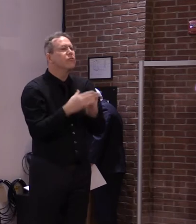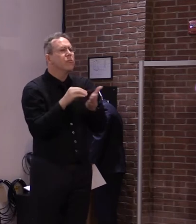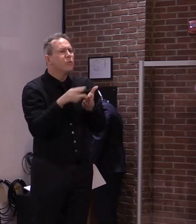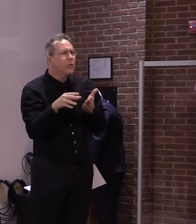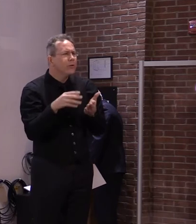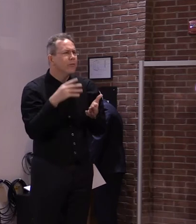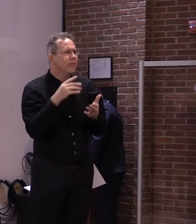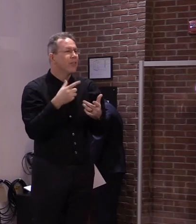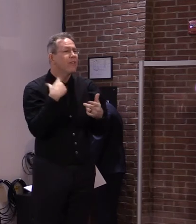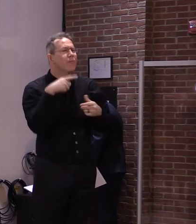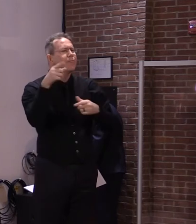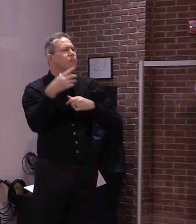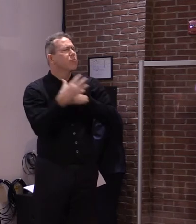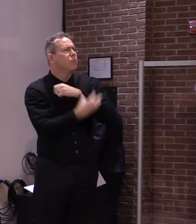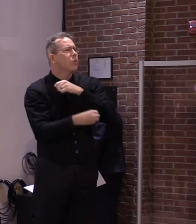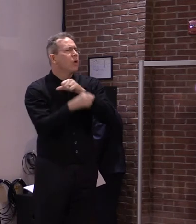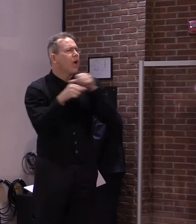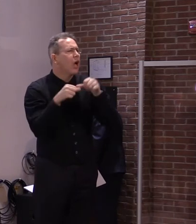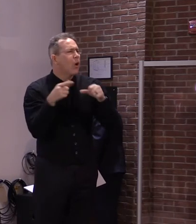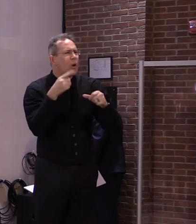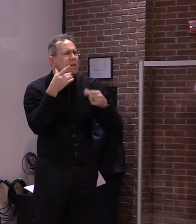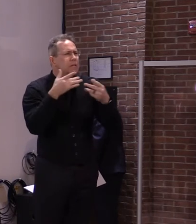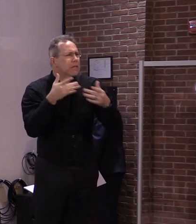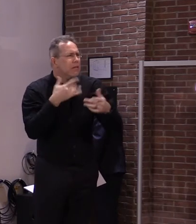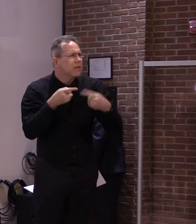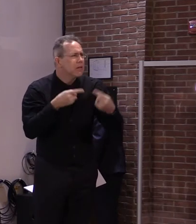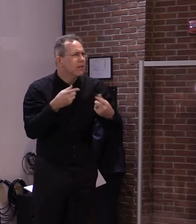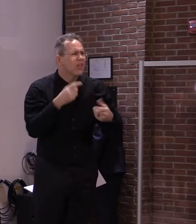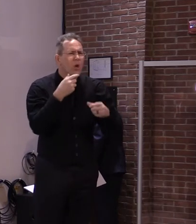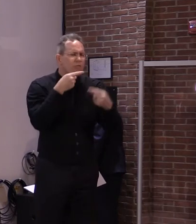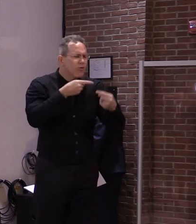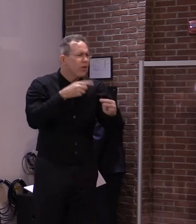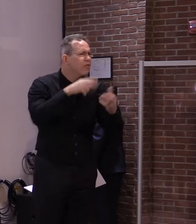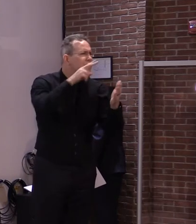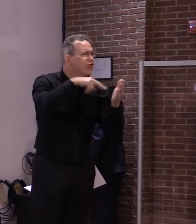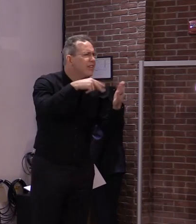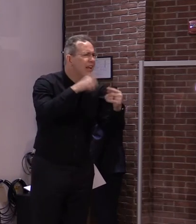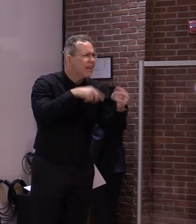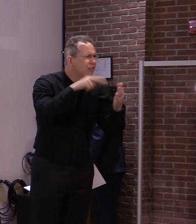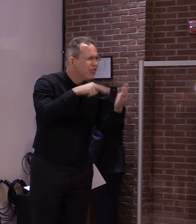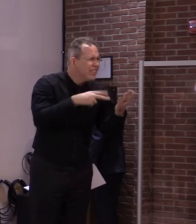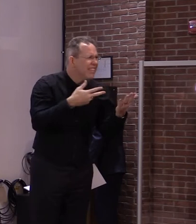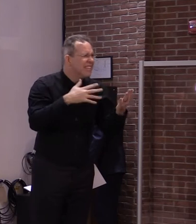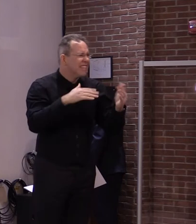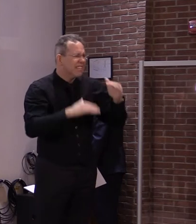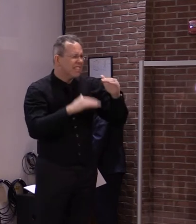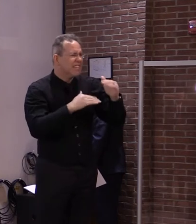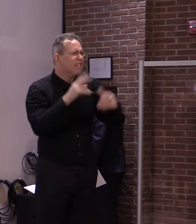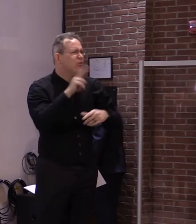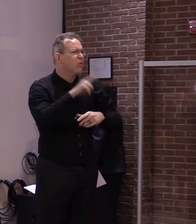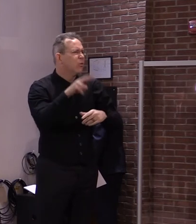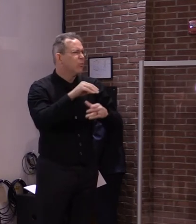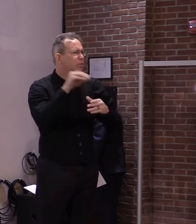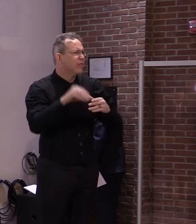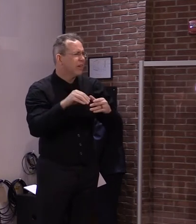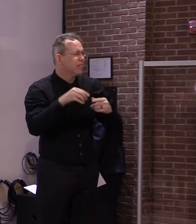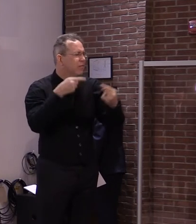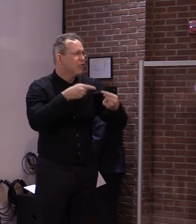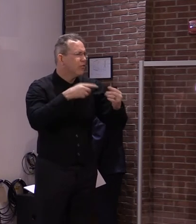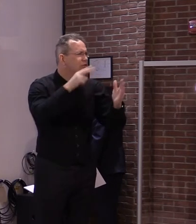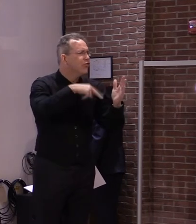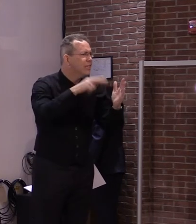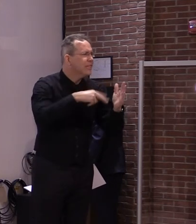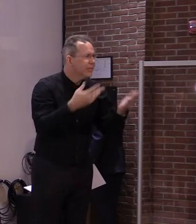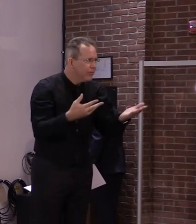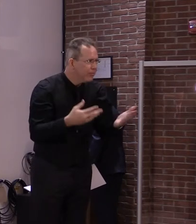with only 68 66 proficient but we need to retest a few students who rushed to the test and didn't do their best work i'm hoping for better